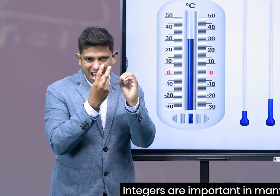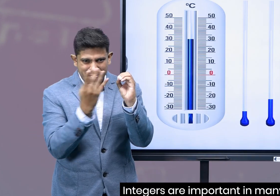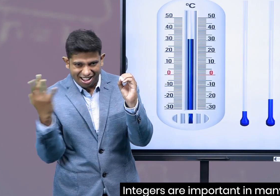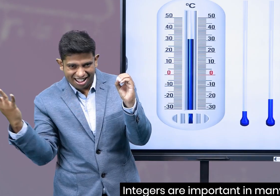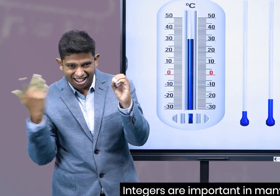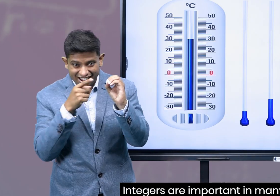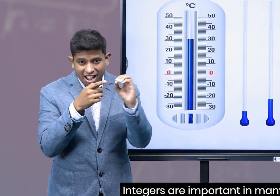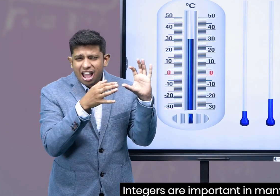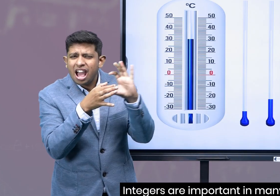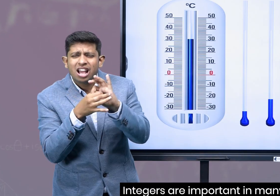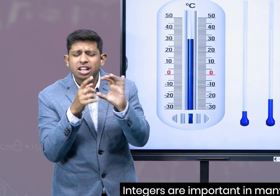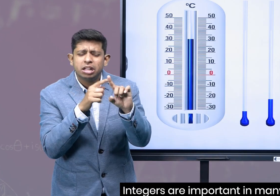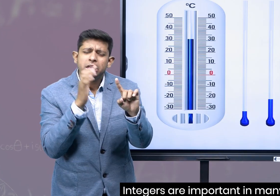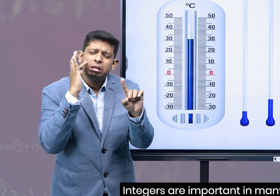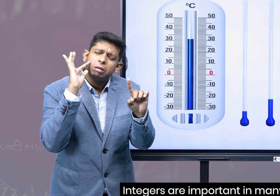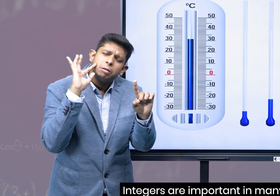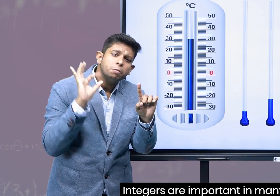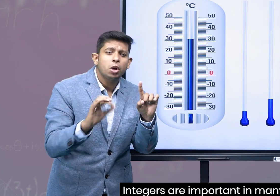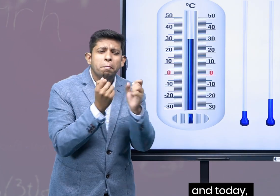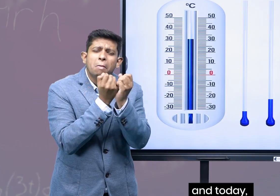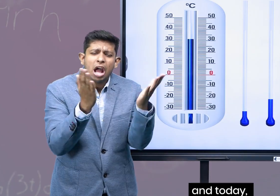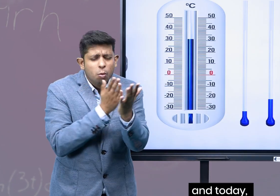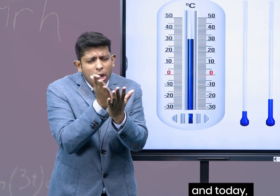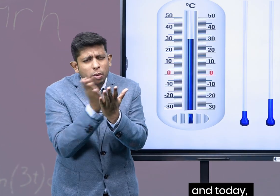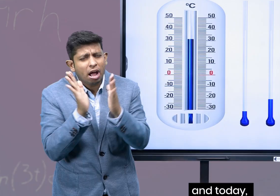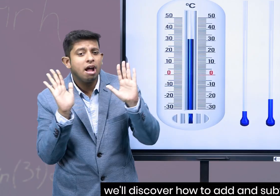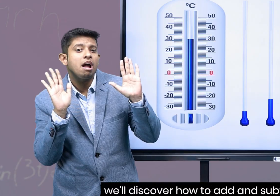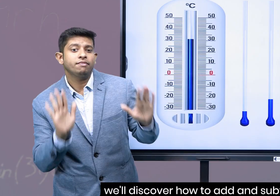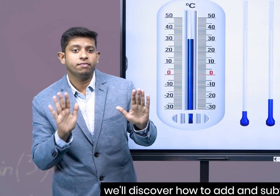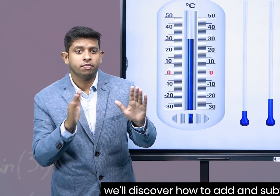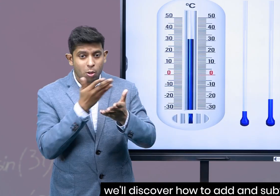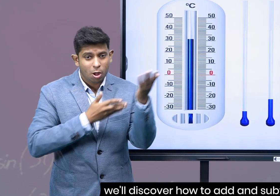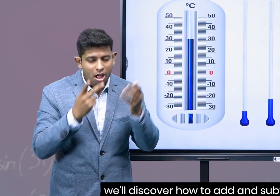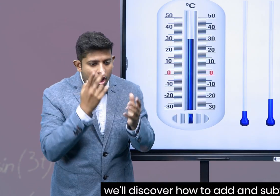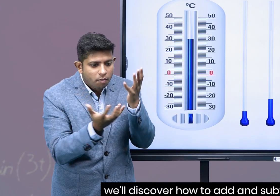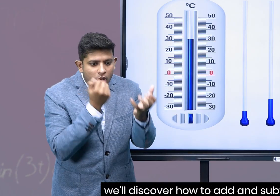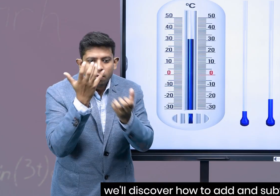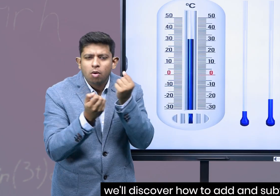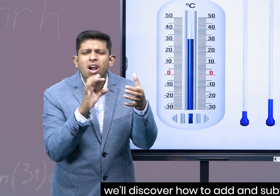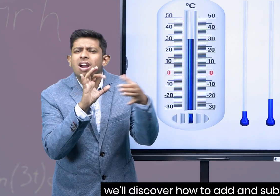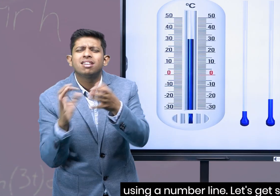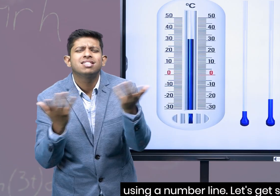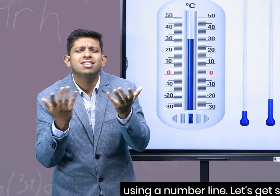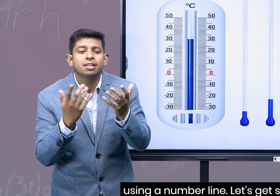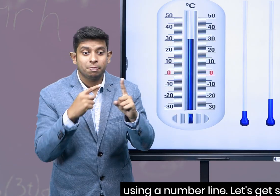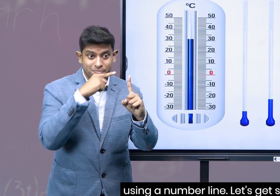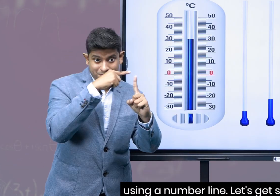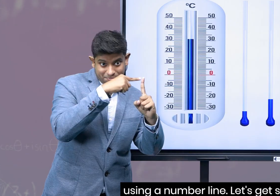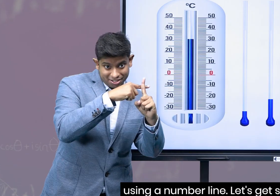Integers are important in many ways, and today we'll discover how to add and subtract them using a number line.